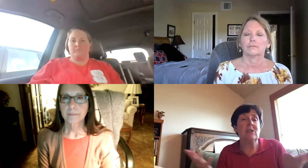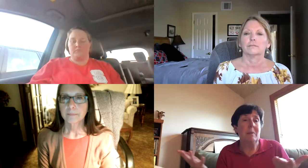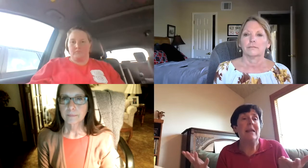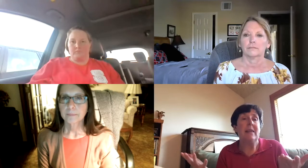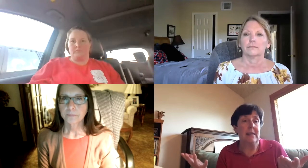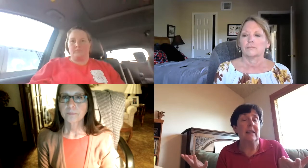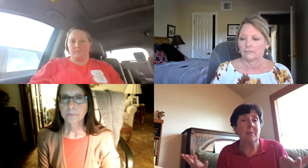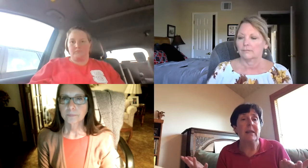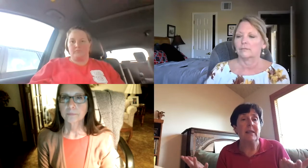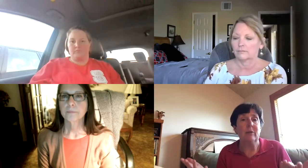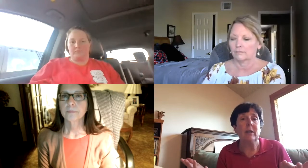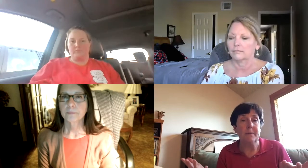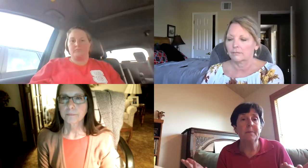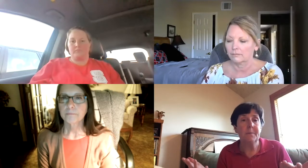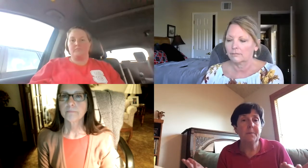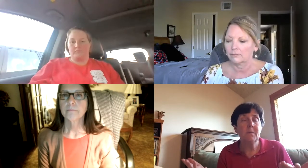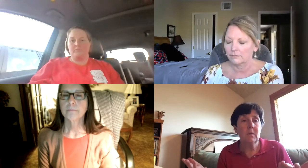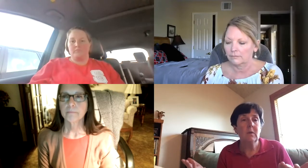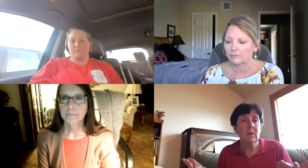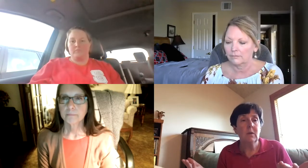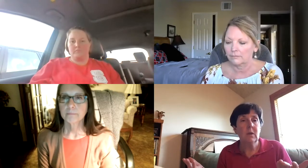the speed is a little bit different.